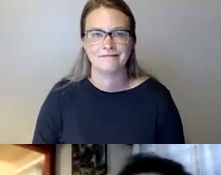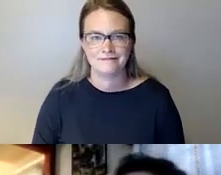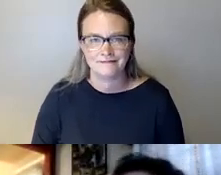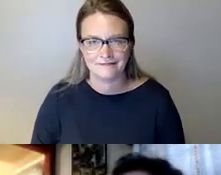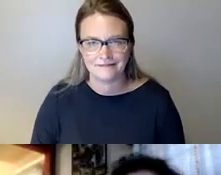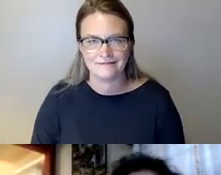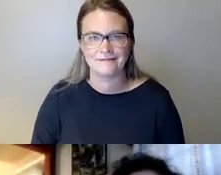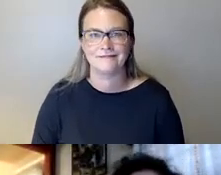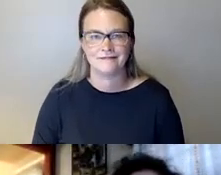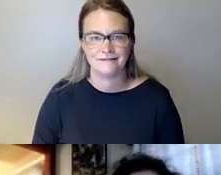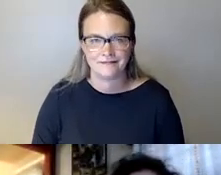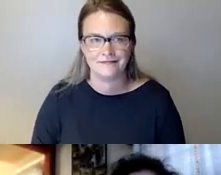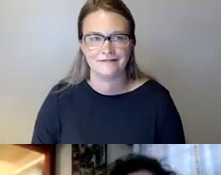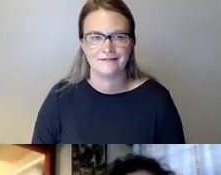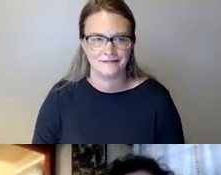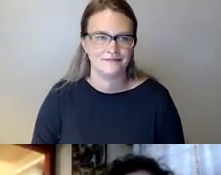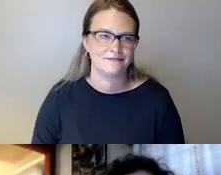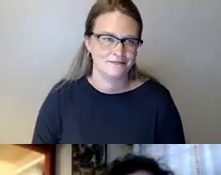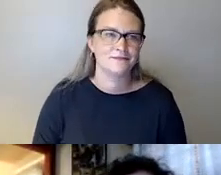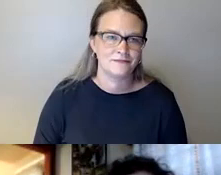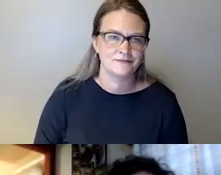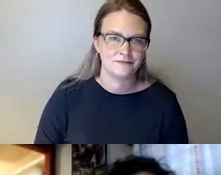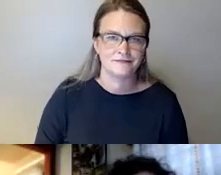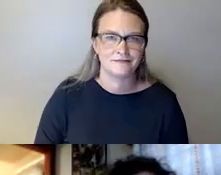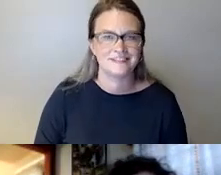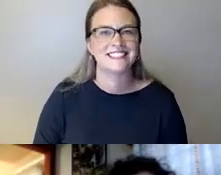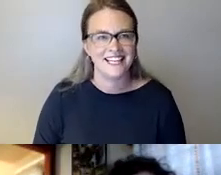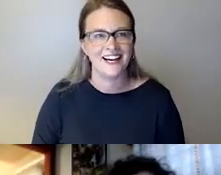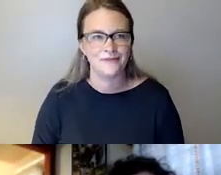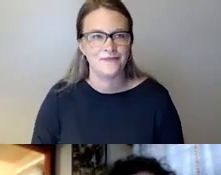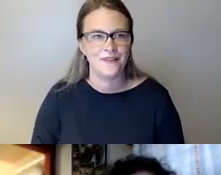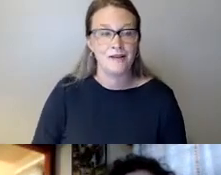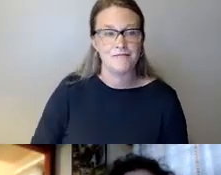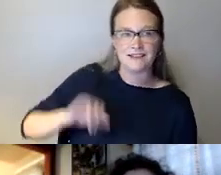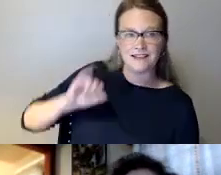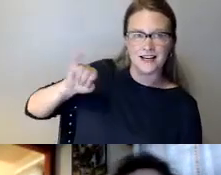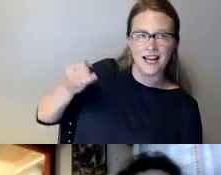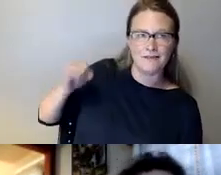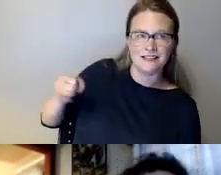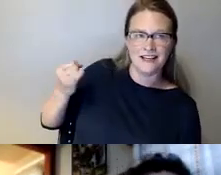name him and she got to do his name sign because she's deaf, not me. Yeah. What's yours, Jen? My name is